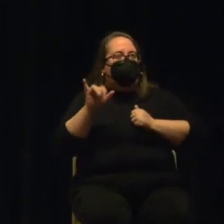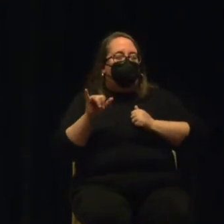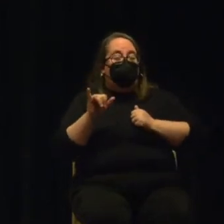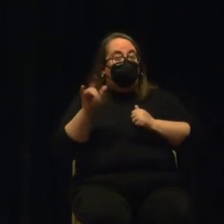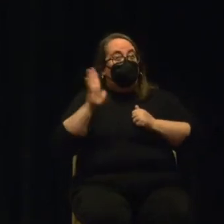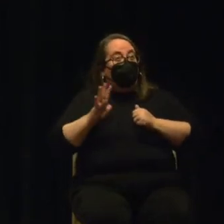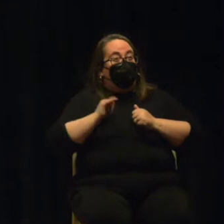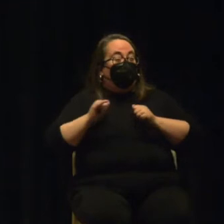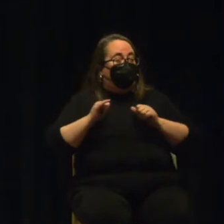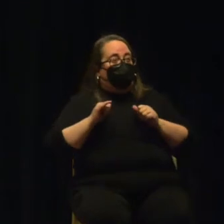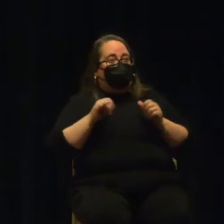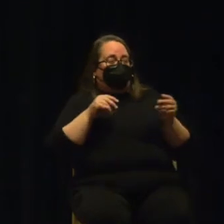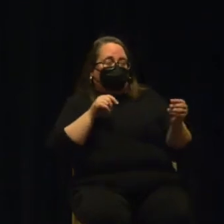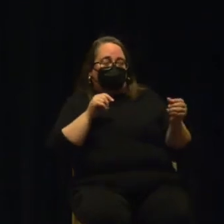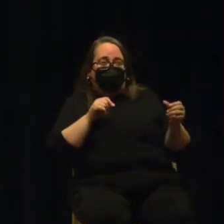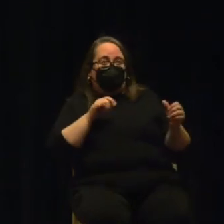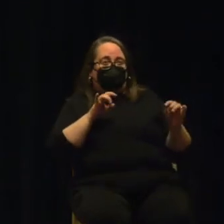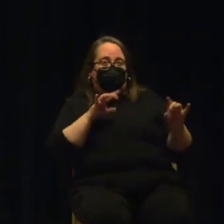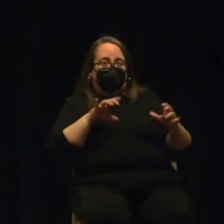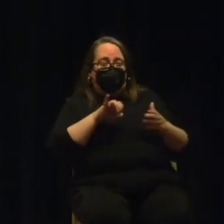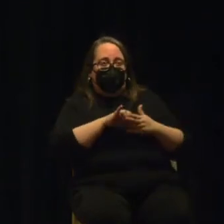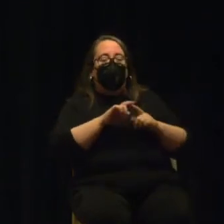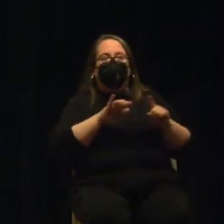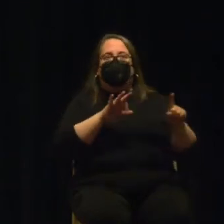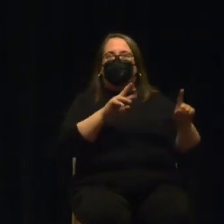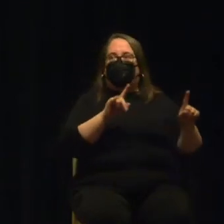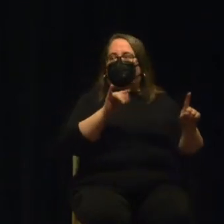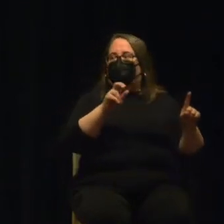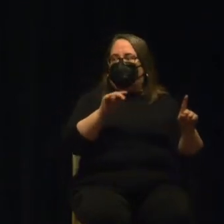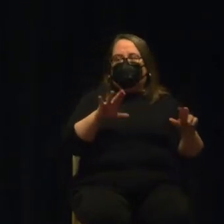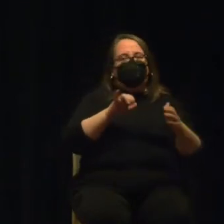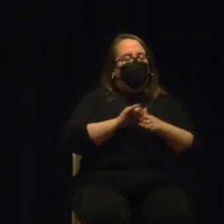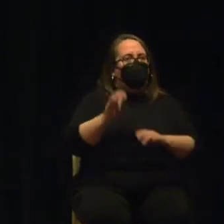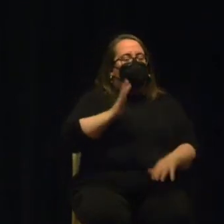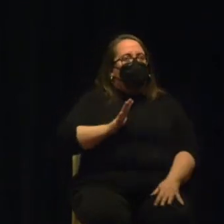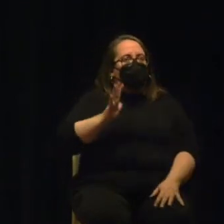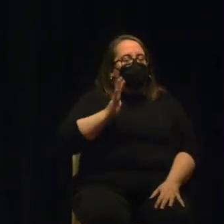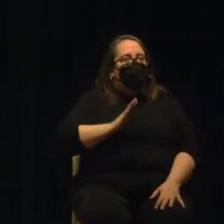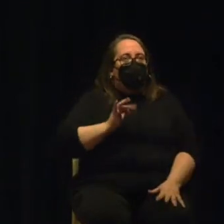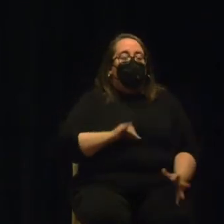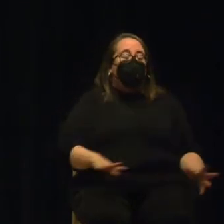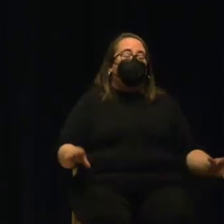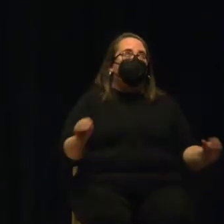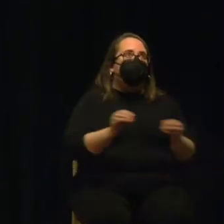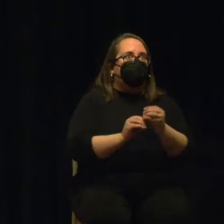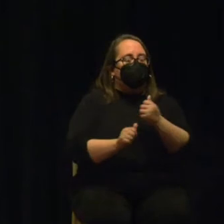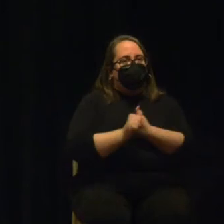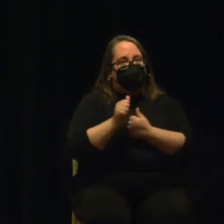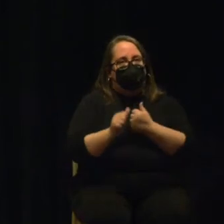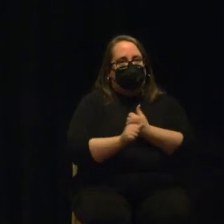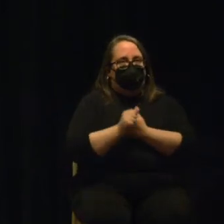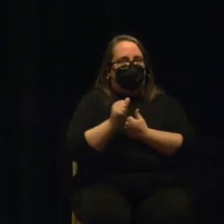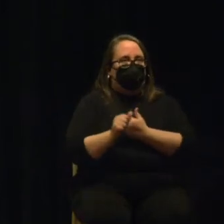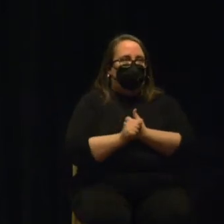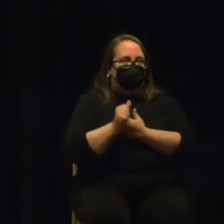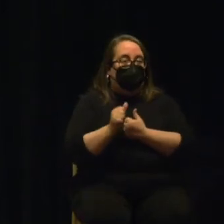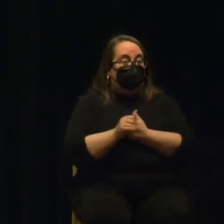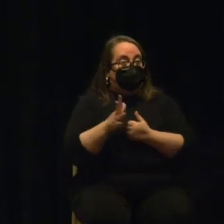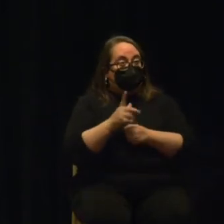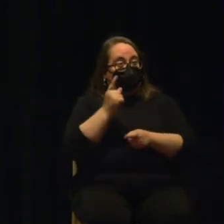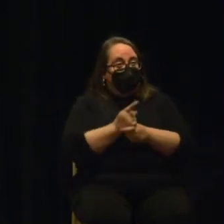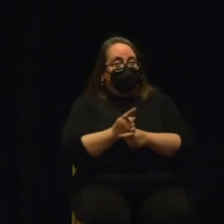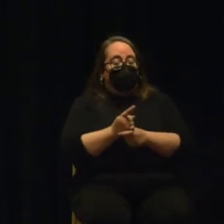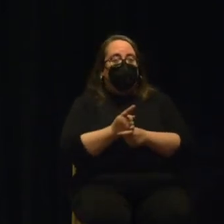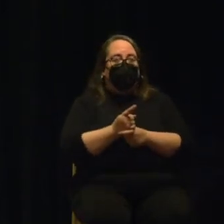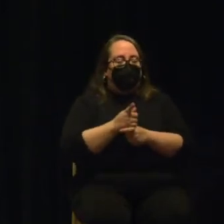for then. Right. Jack Johnson did that at a time where it was even more dangerous. Right. Like the